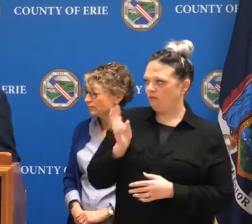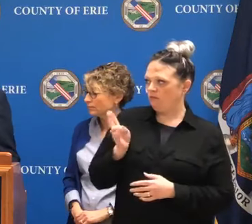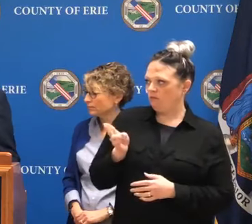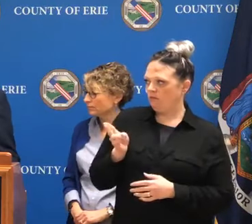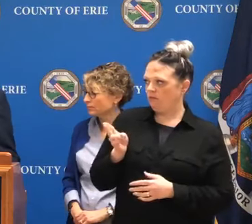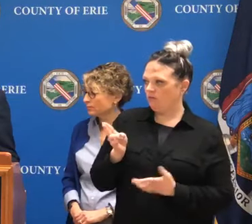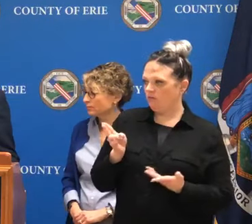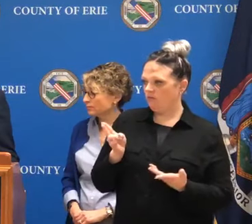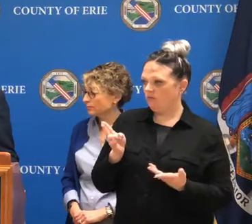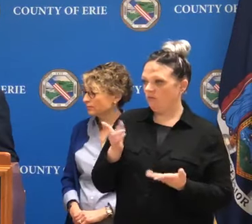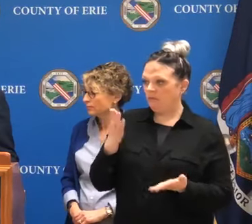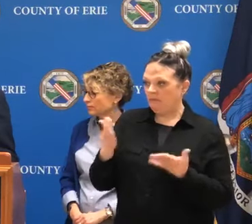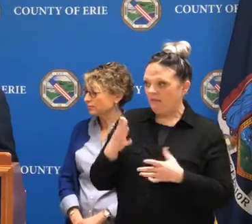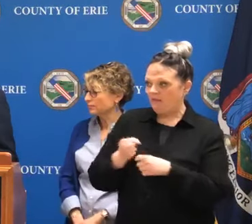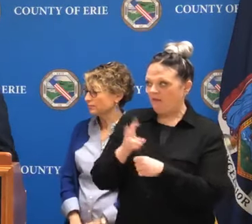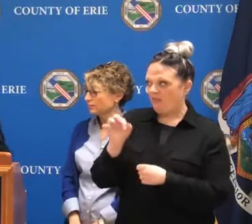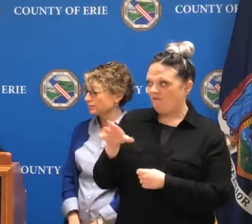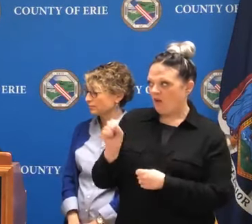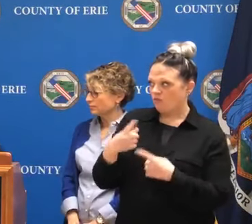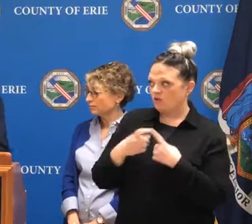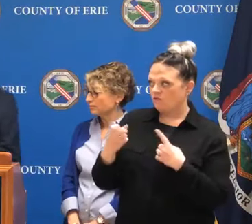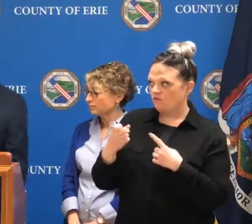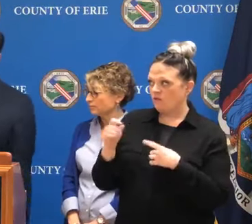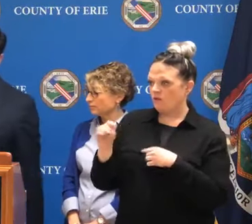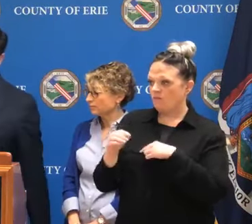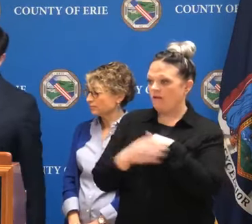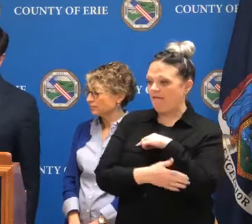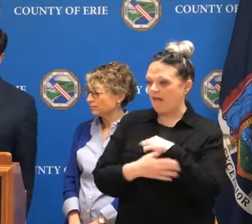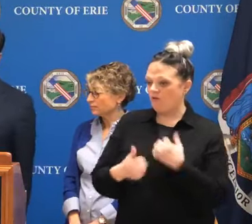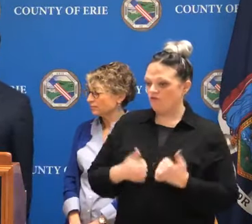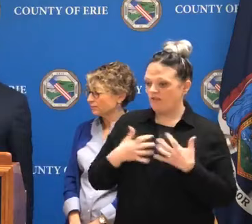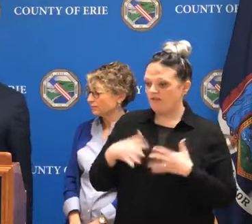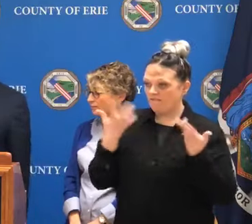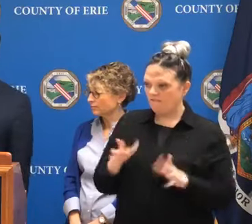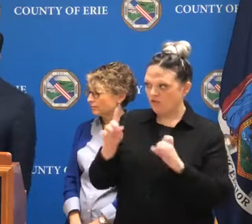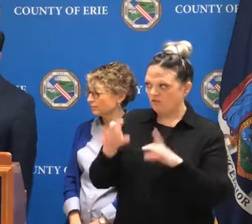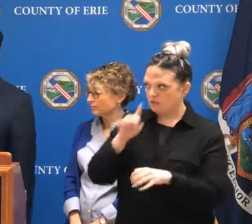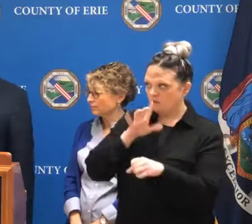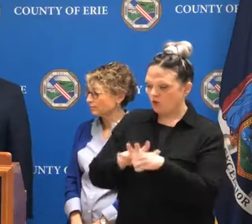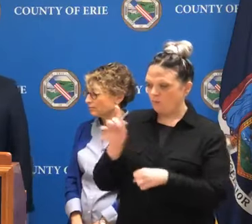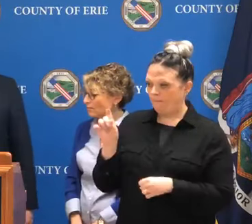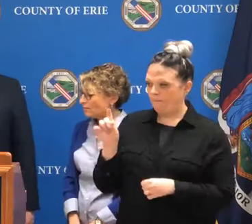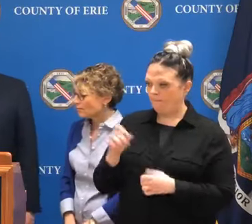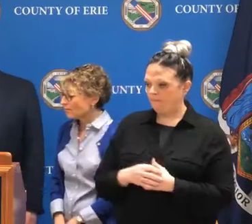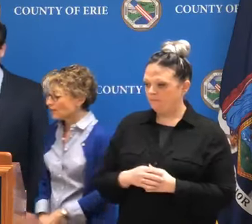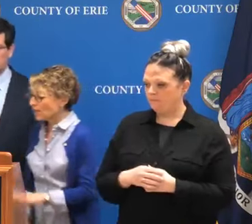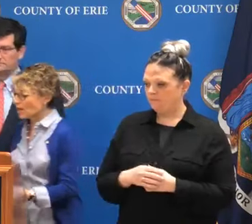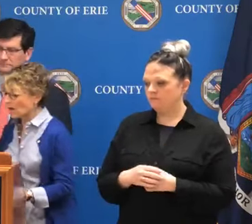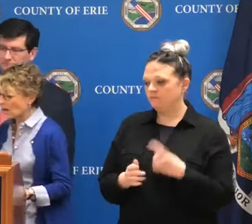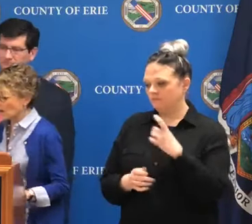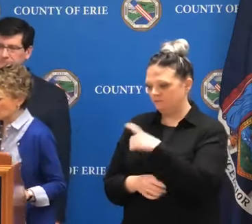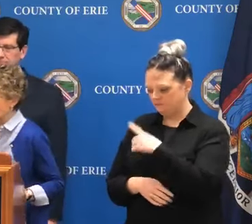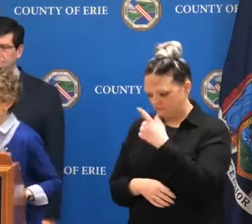is it known whether she likely got the virus from a county resident who has already been tested and confirmed?